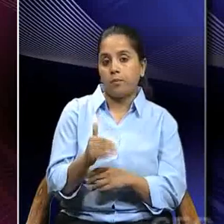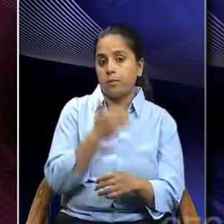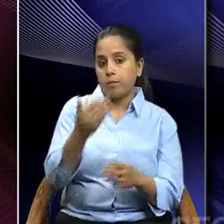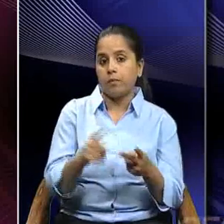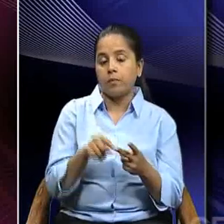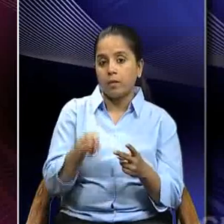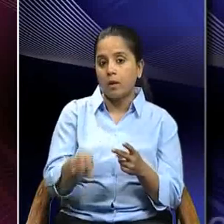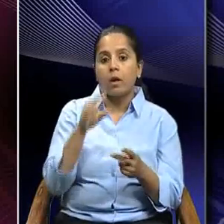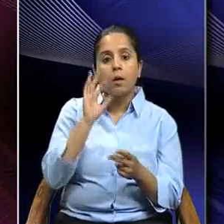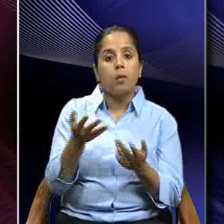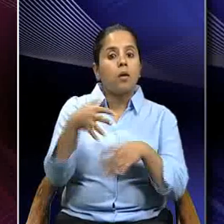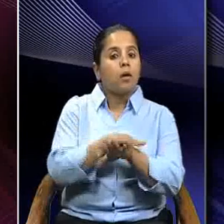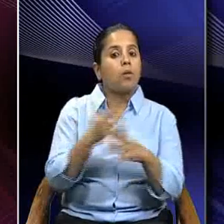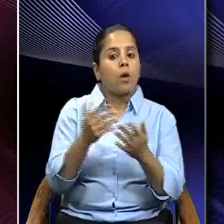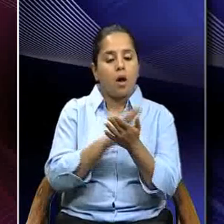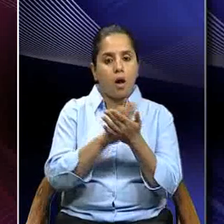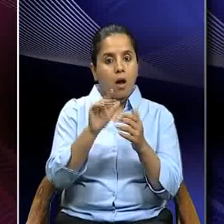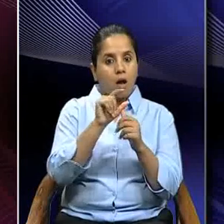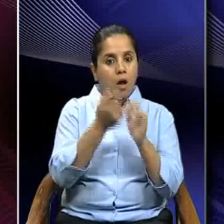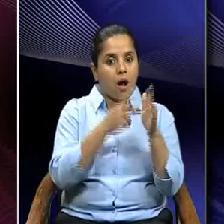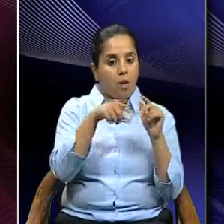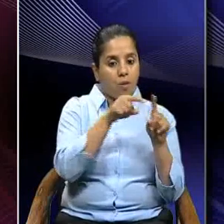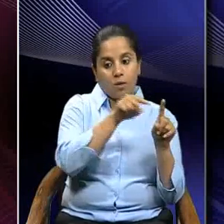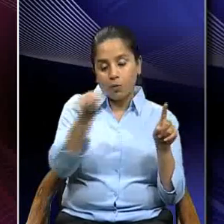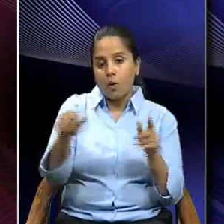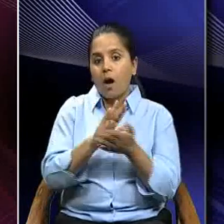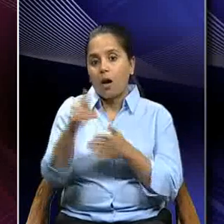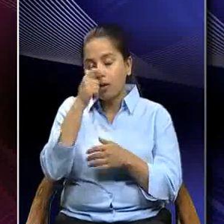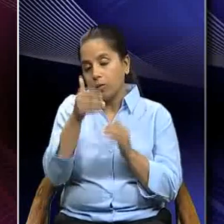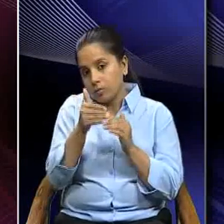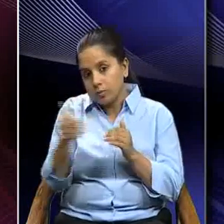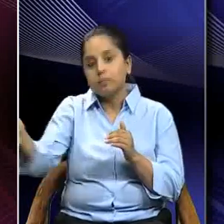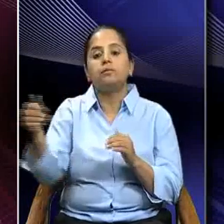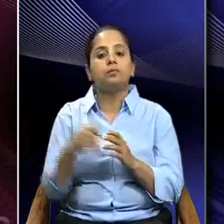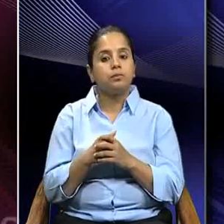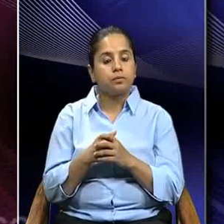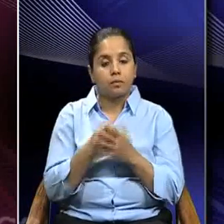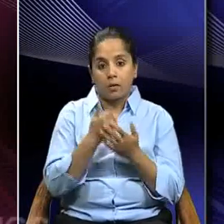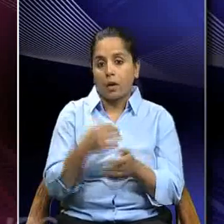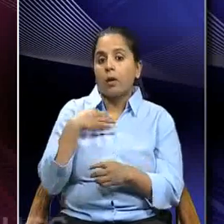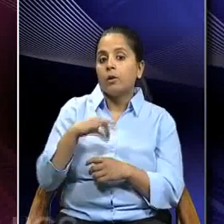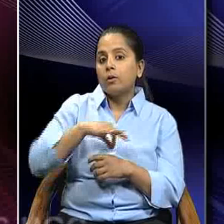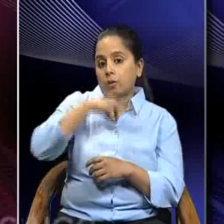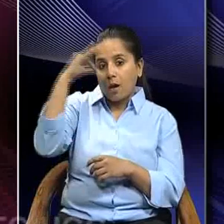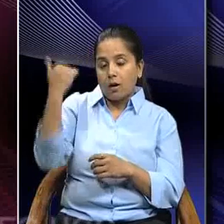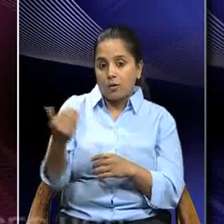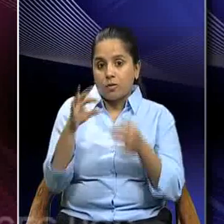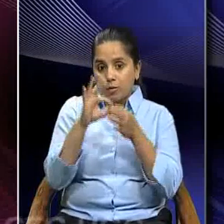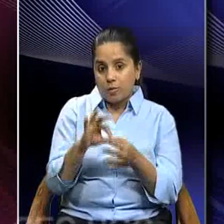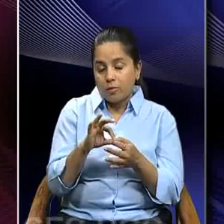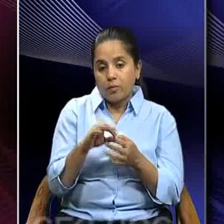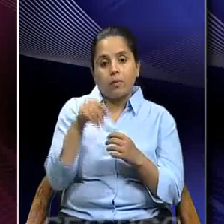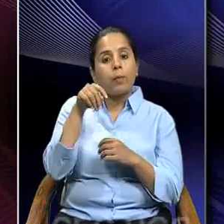important implication here is from Harvard to Haridwar and beyond. And here comes the spiritual aspect of this